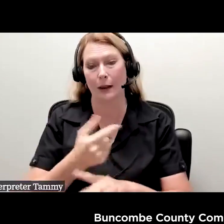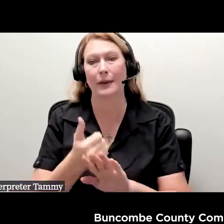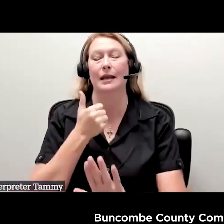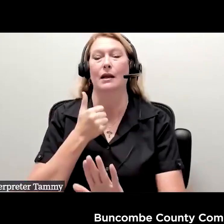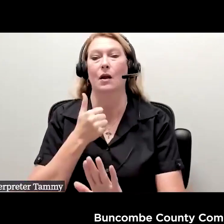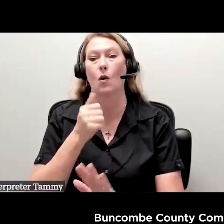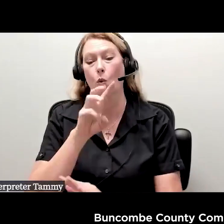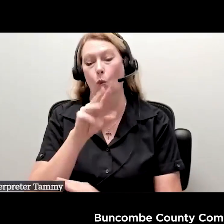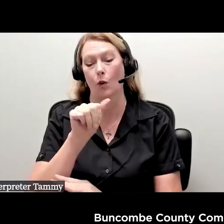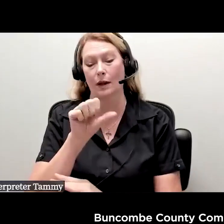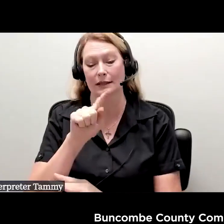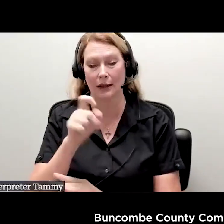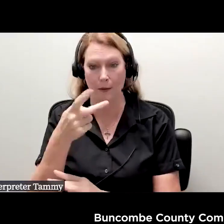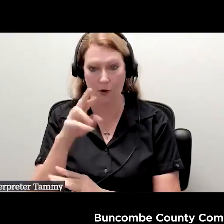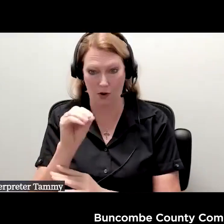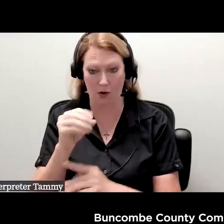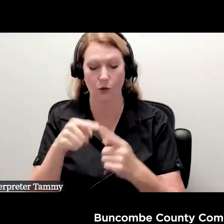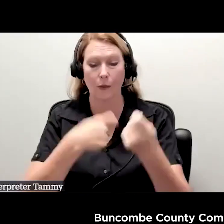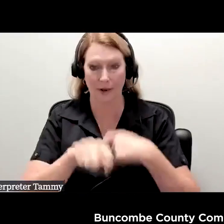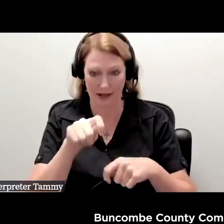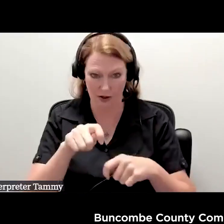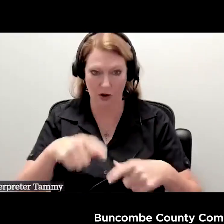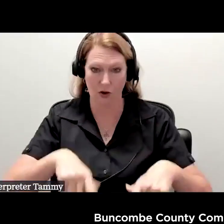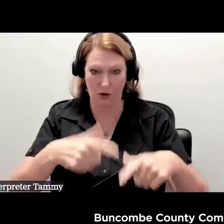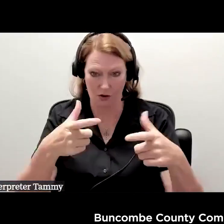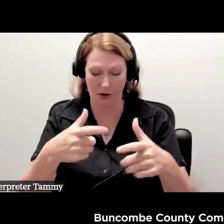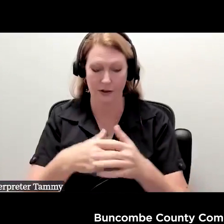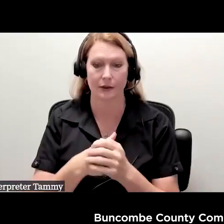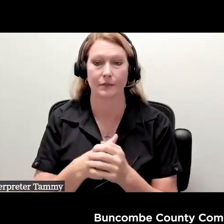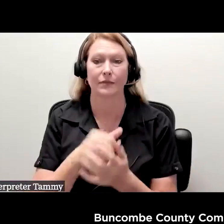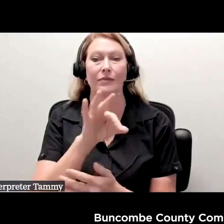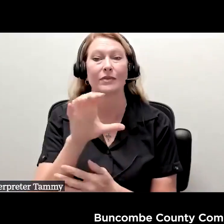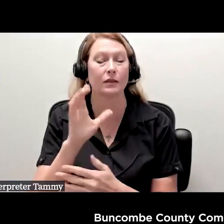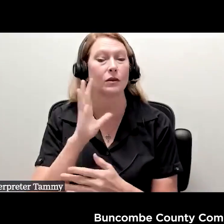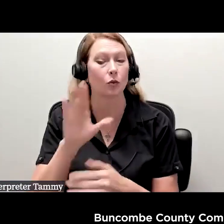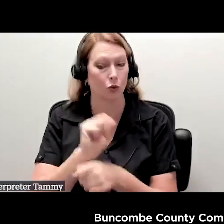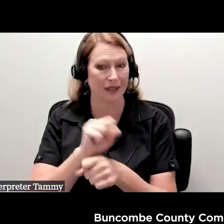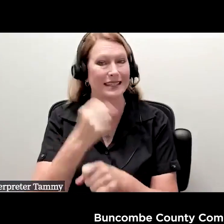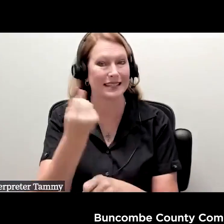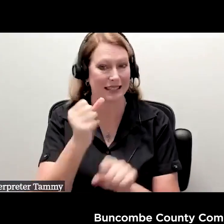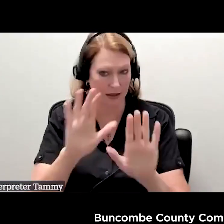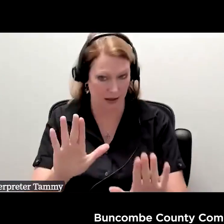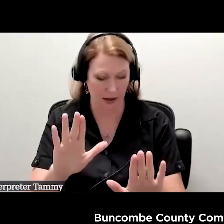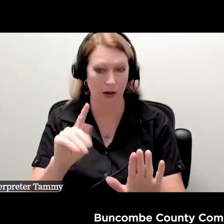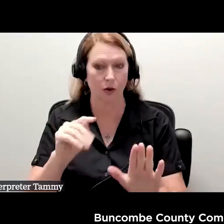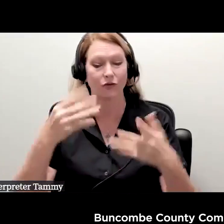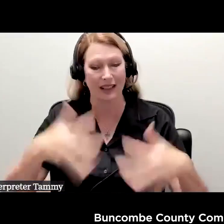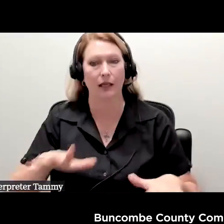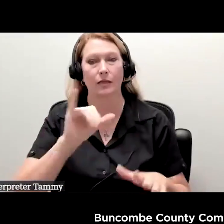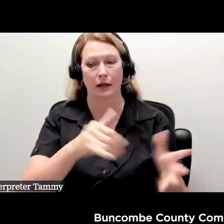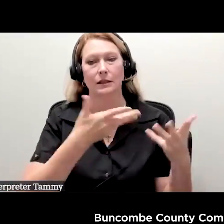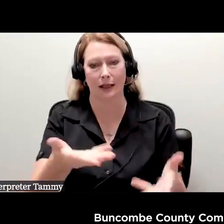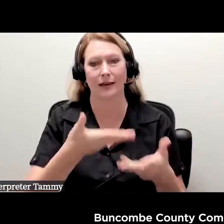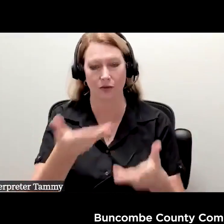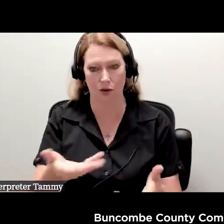WastePro on replacing carts, and FCC will be working on Saturdays and Sundays to complete these deliveries.